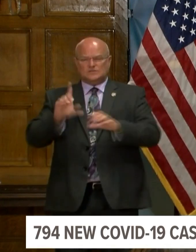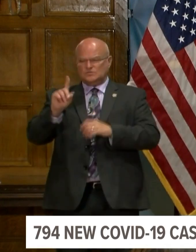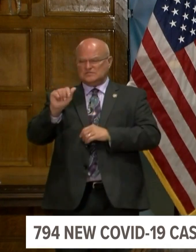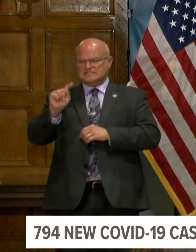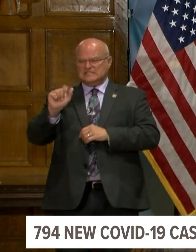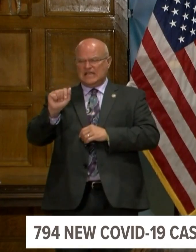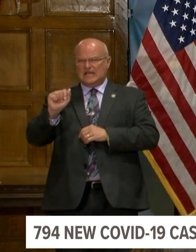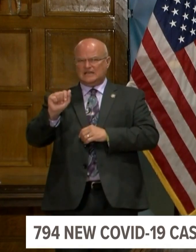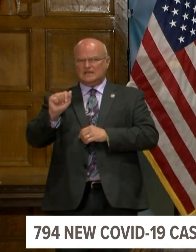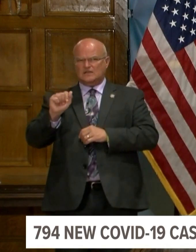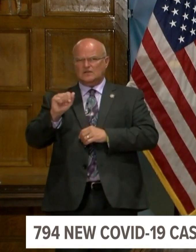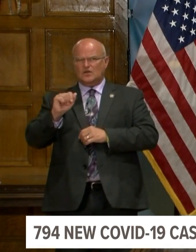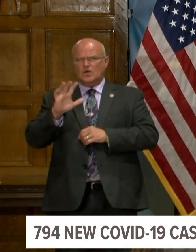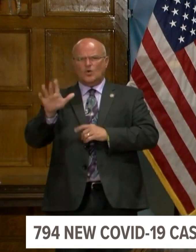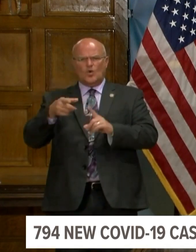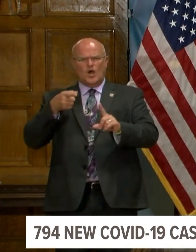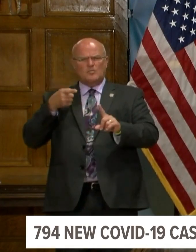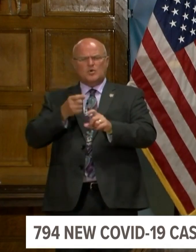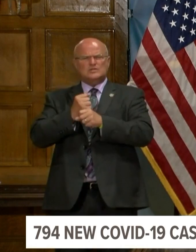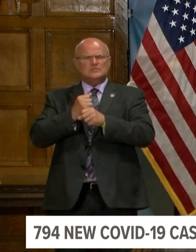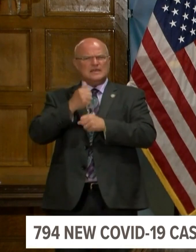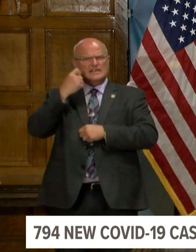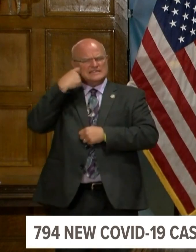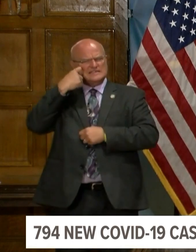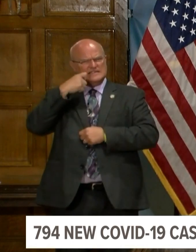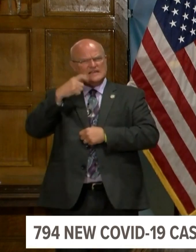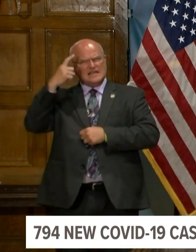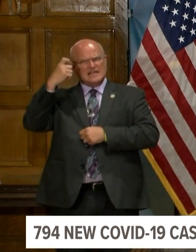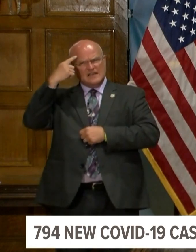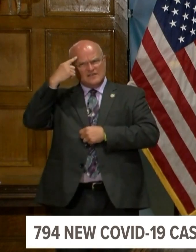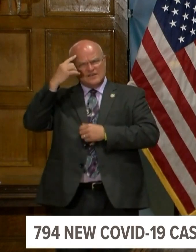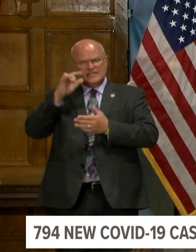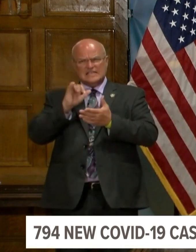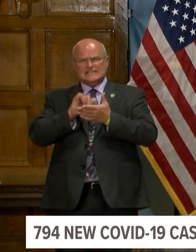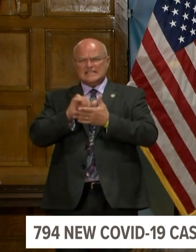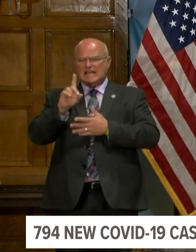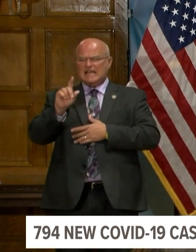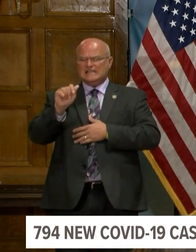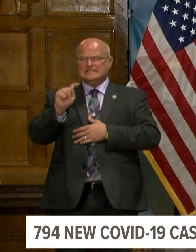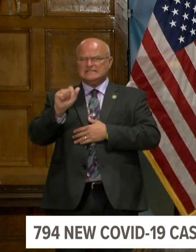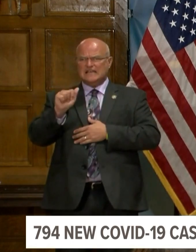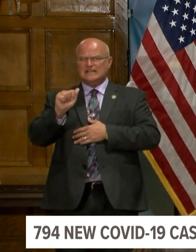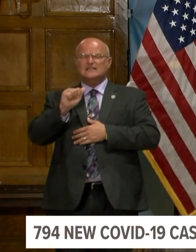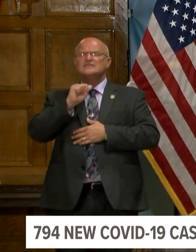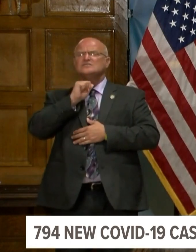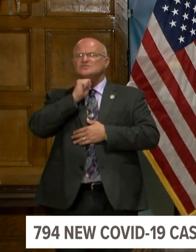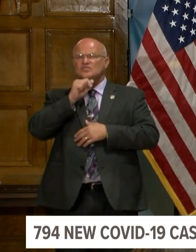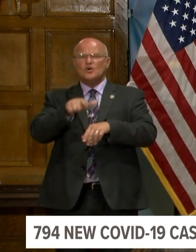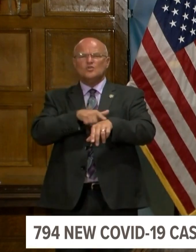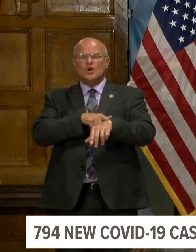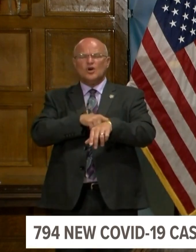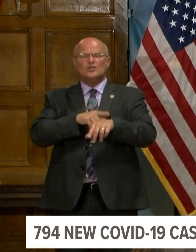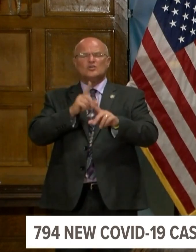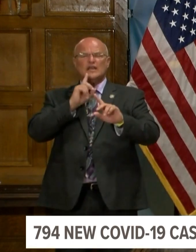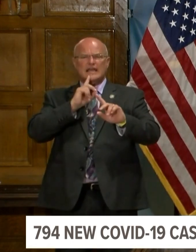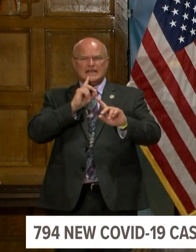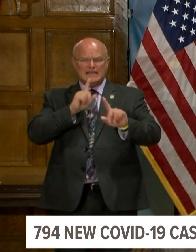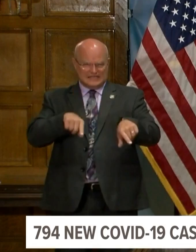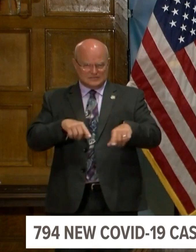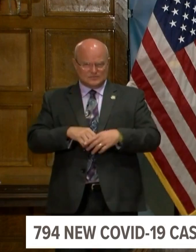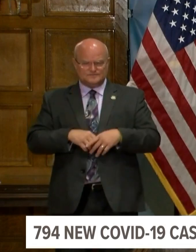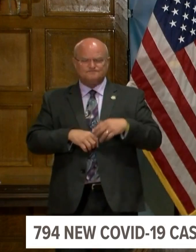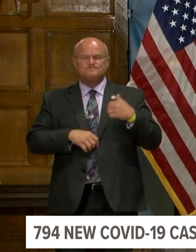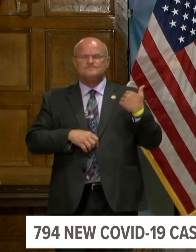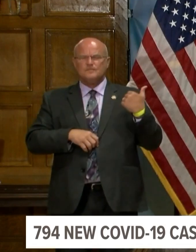what point, the point you were making a moment ago, Governor, is that data no longer actionable? I'm going to ask Dr.